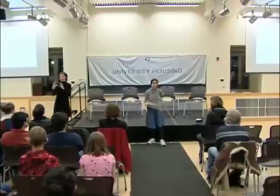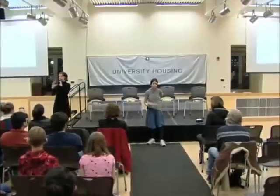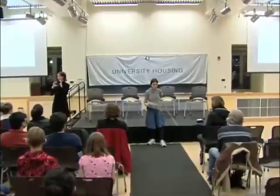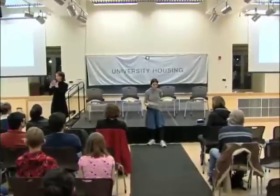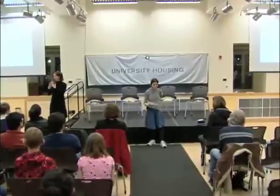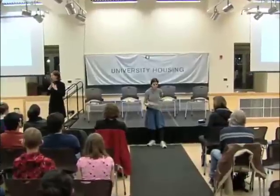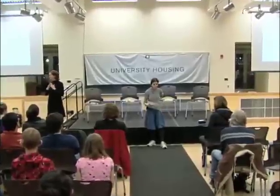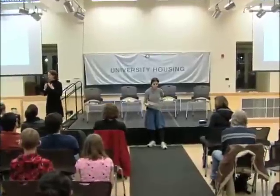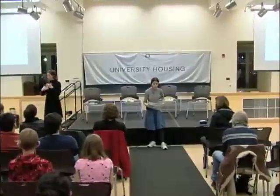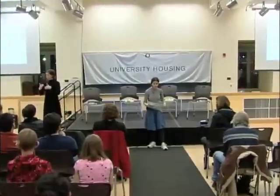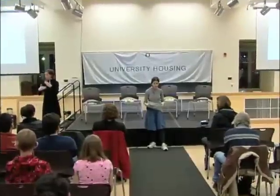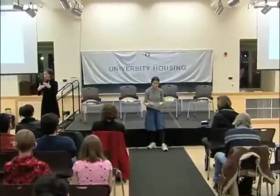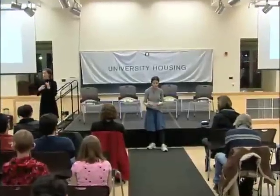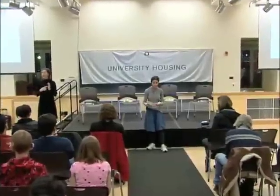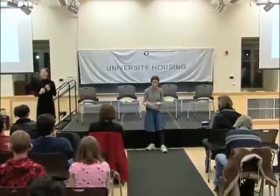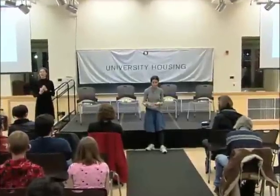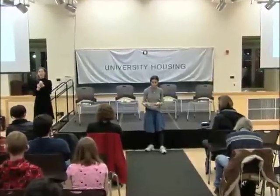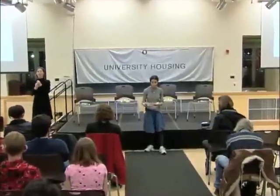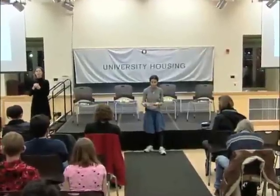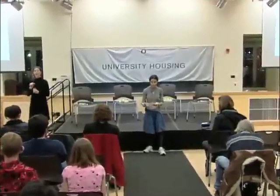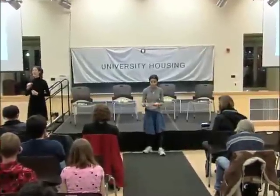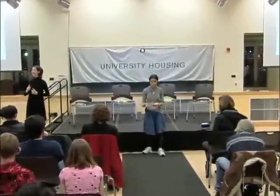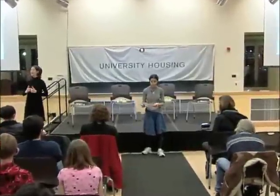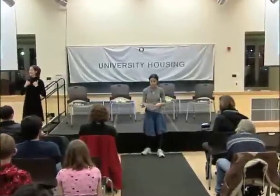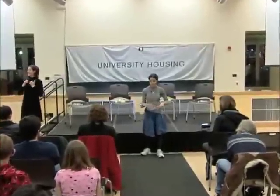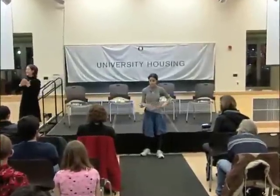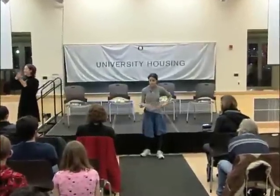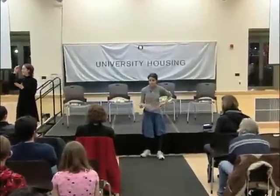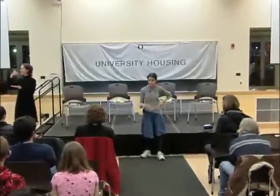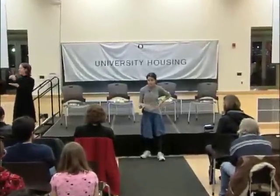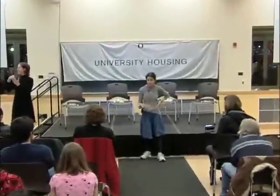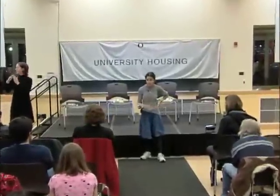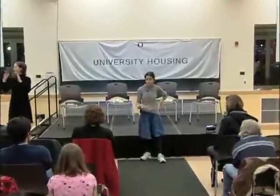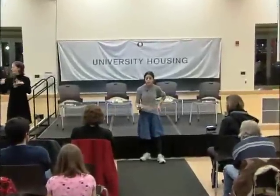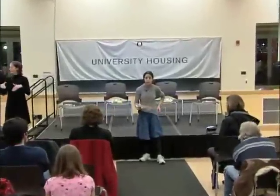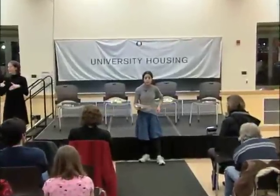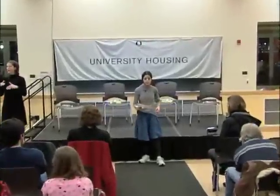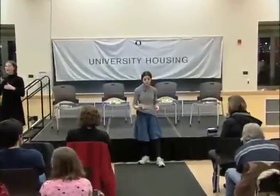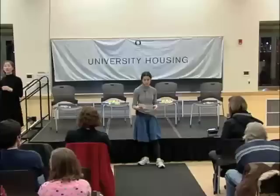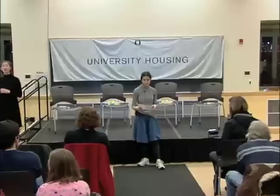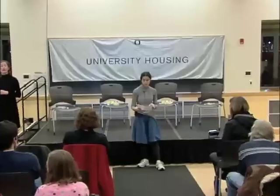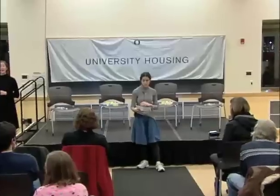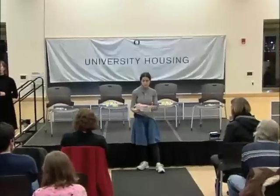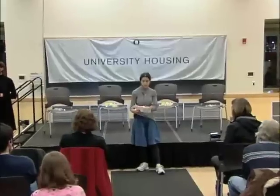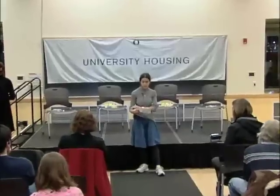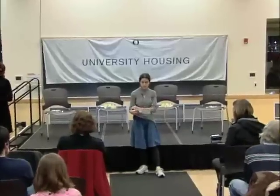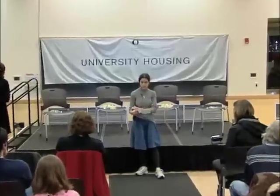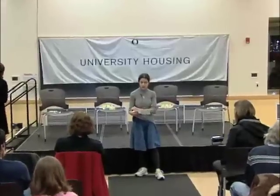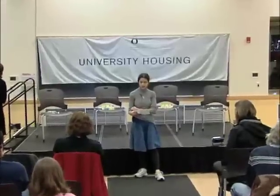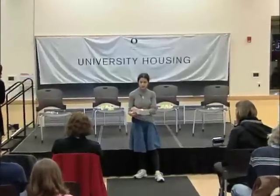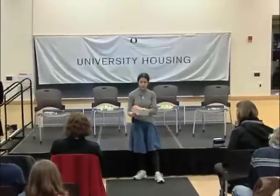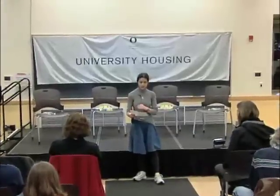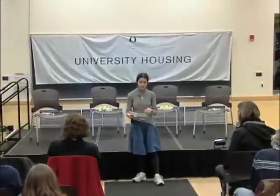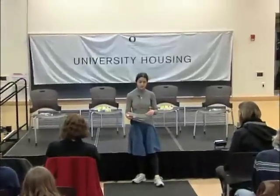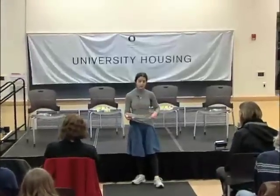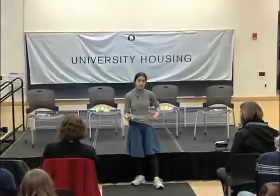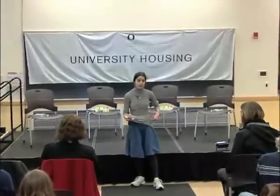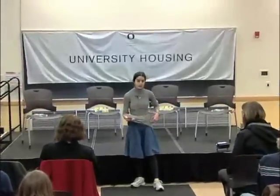of the University Housing, produced by the Oregon Brain Tank, which is an undergraduate academic group in the residence